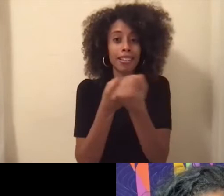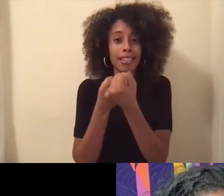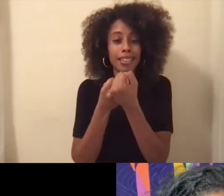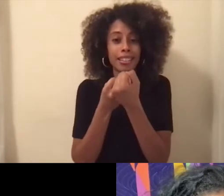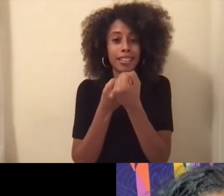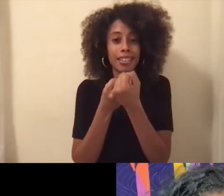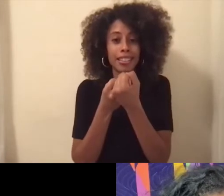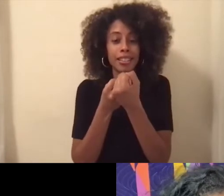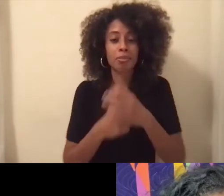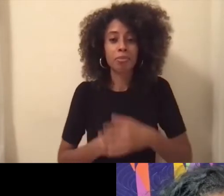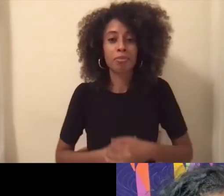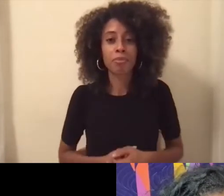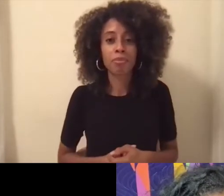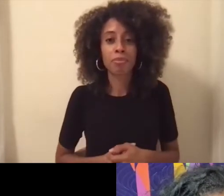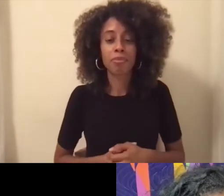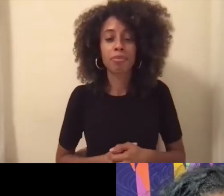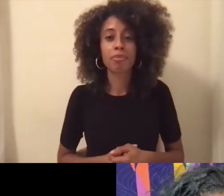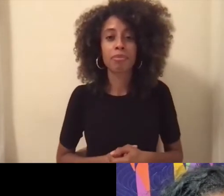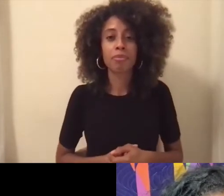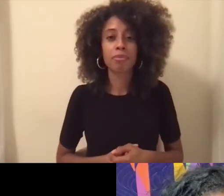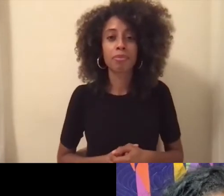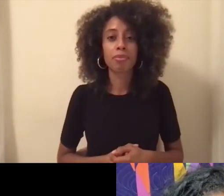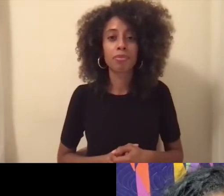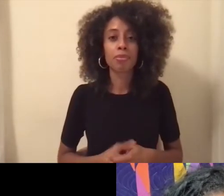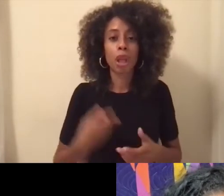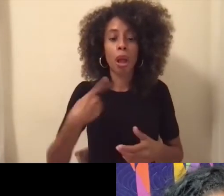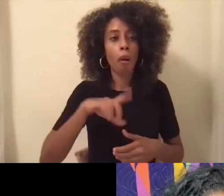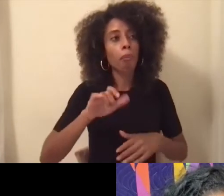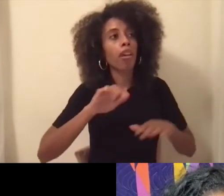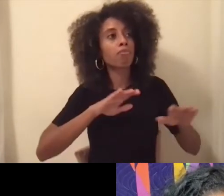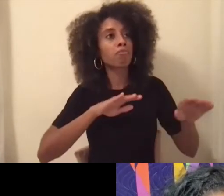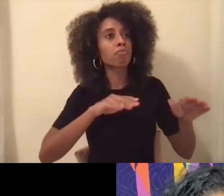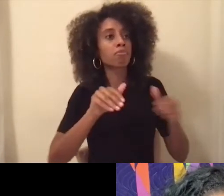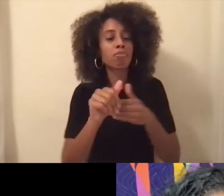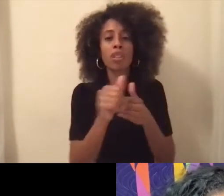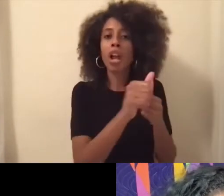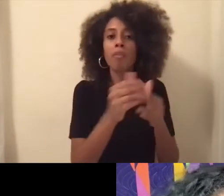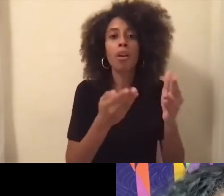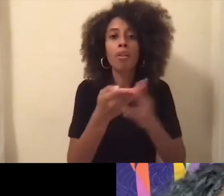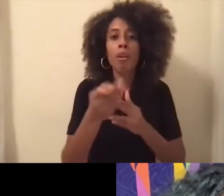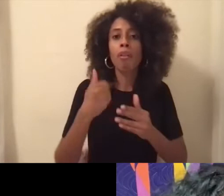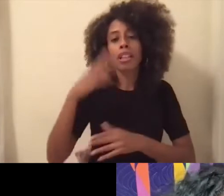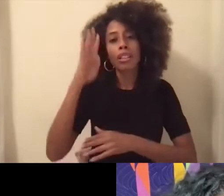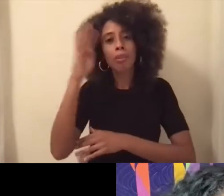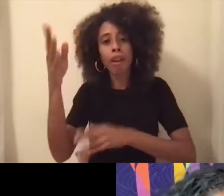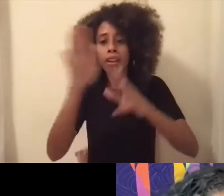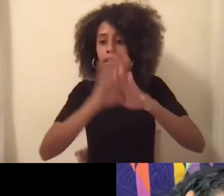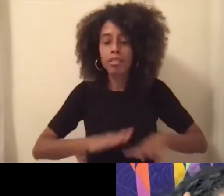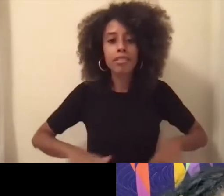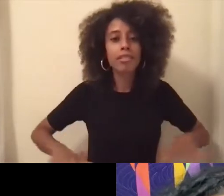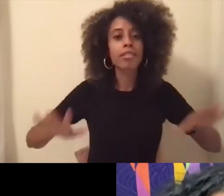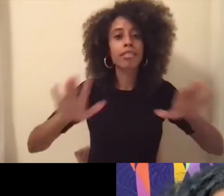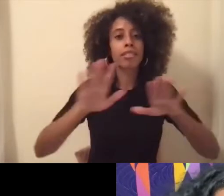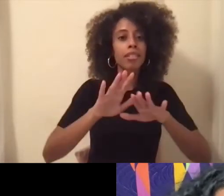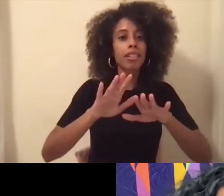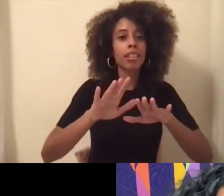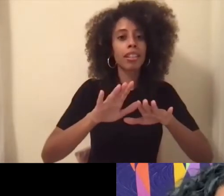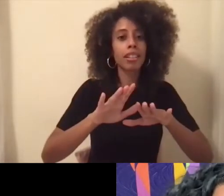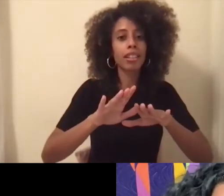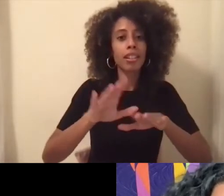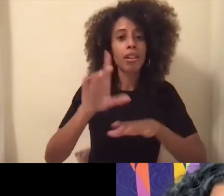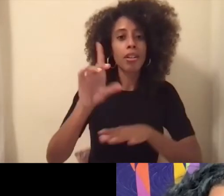we move through these creative spaces. To Dayon Huff for extending the